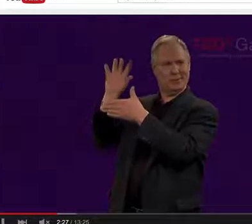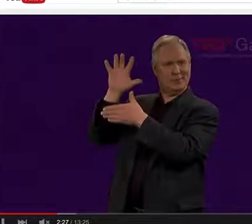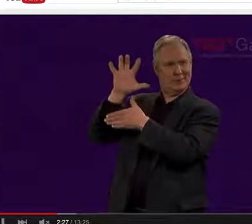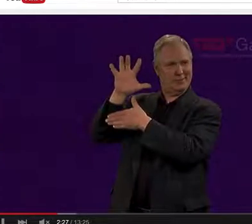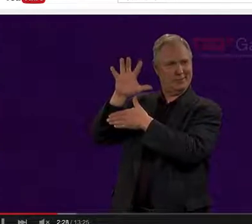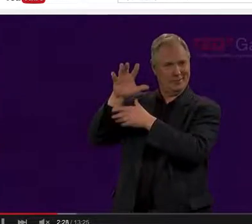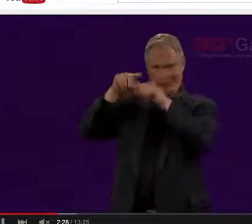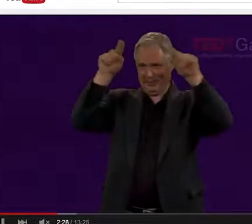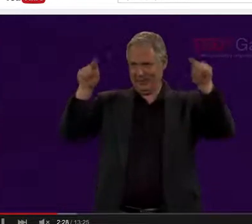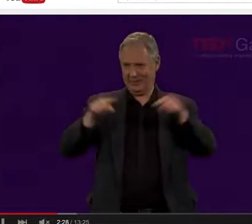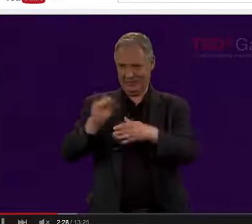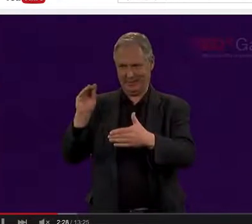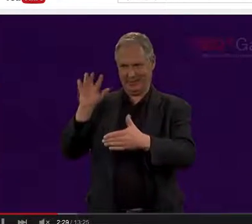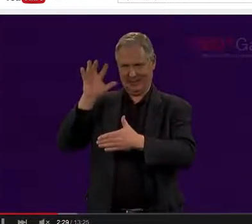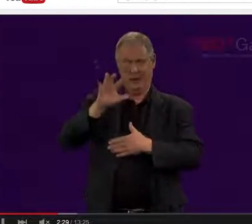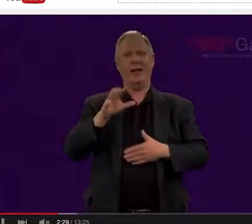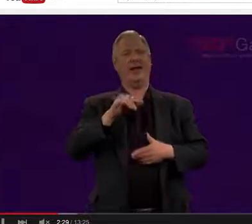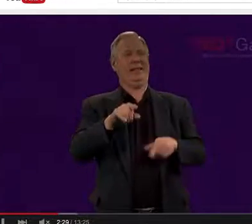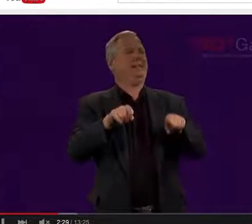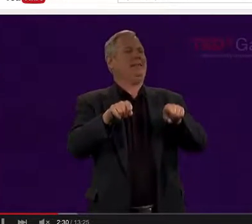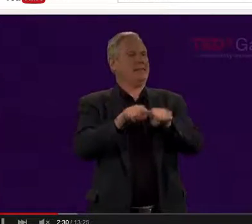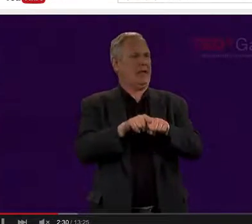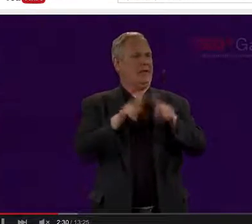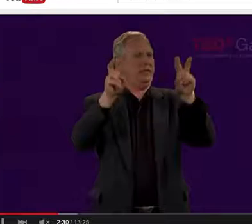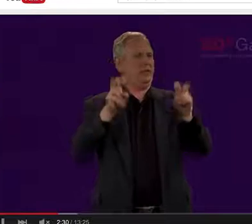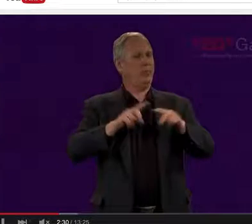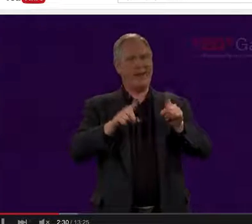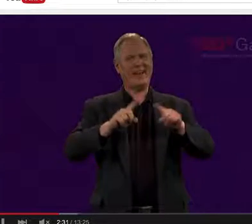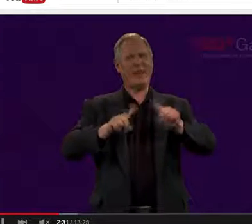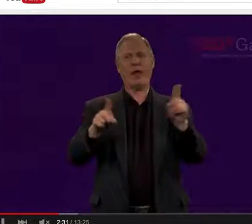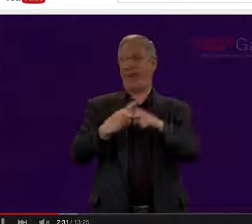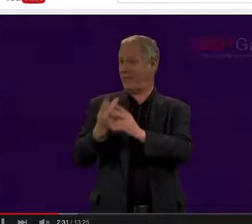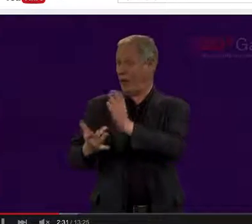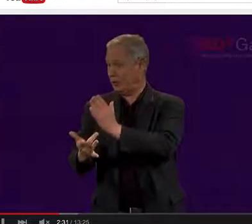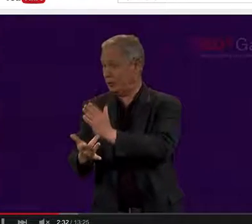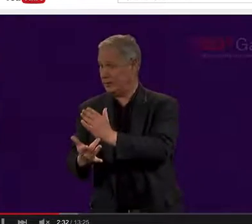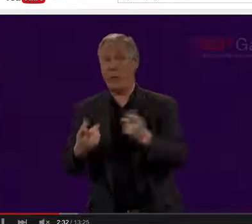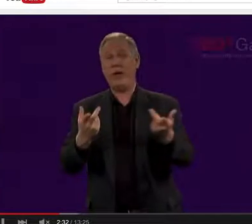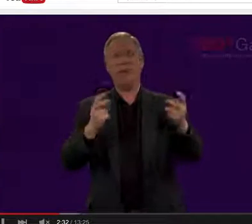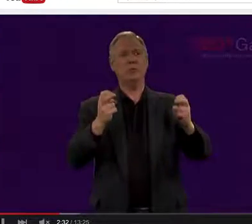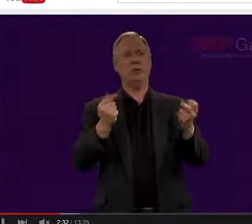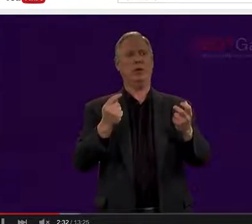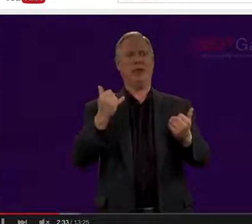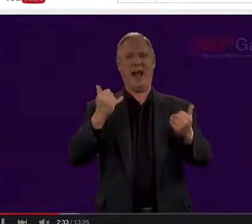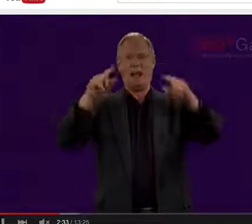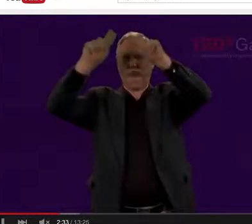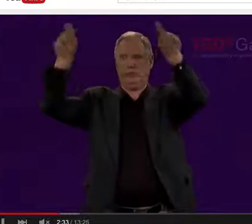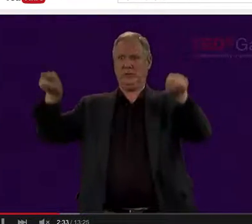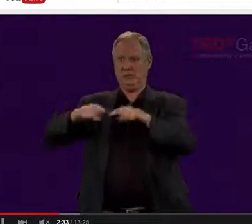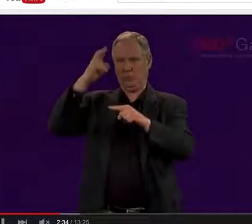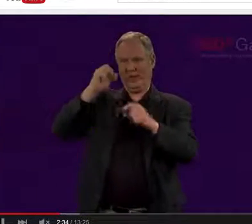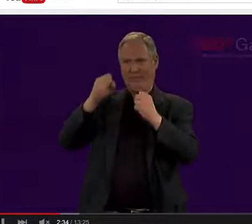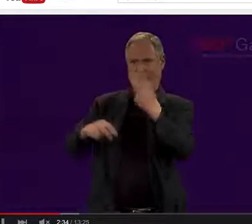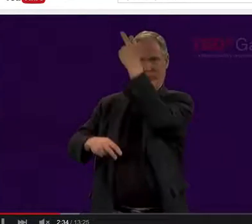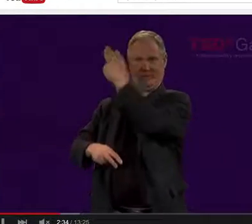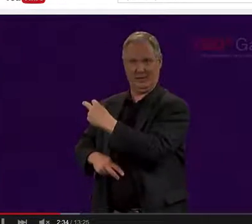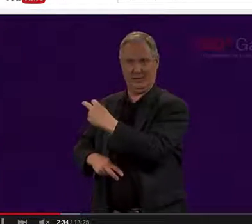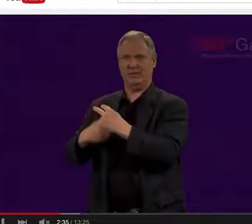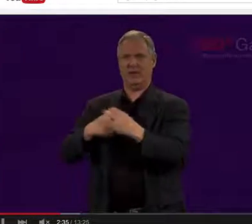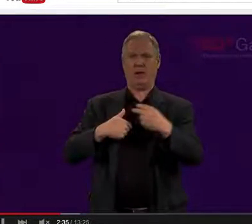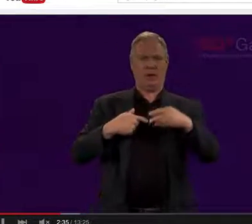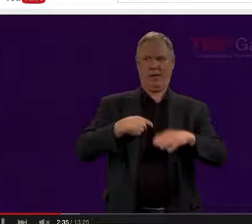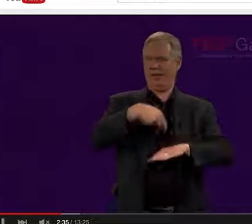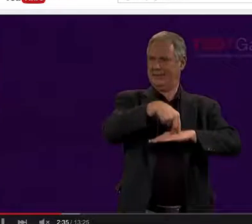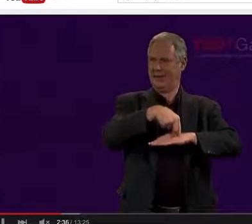In certain buildings, the light has an overhead projector. Same issue with technology, with the